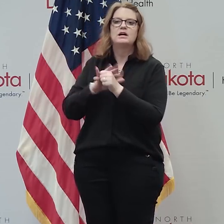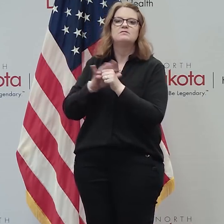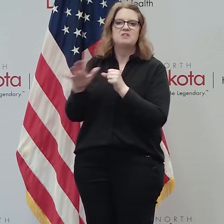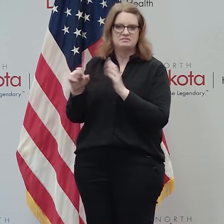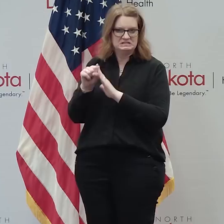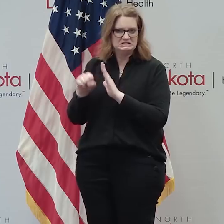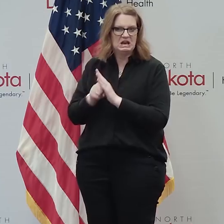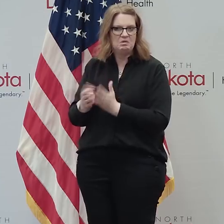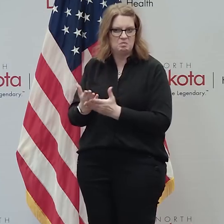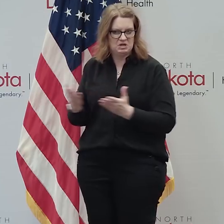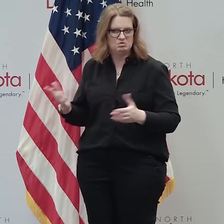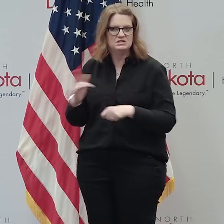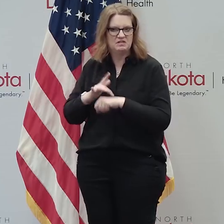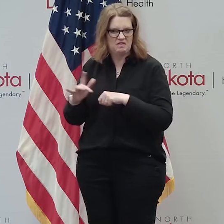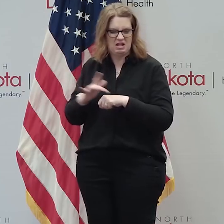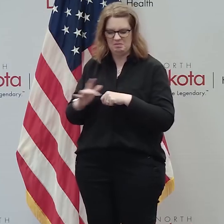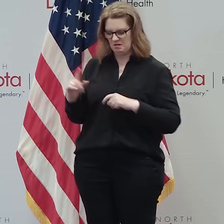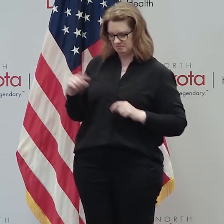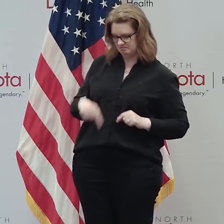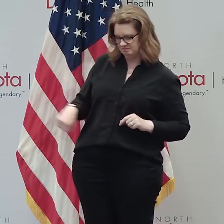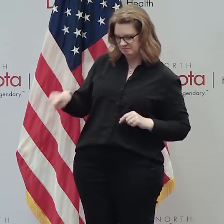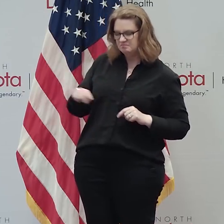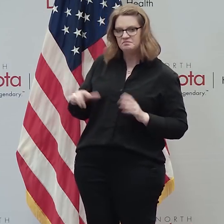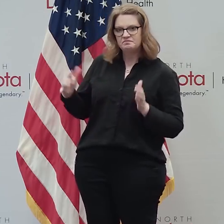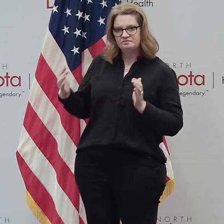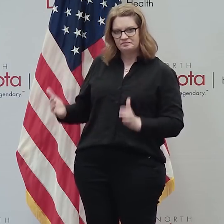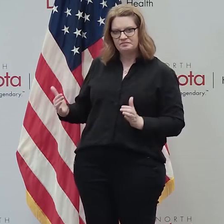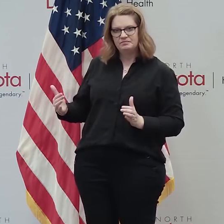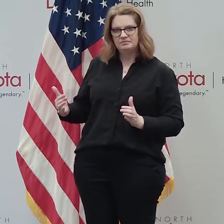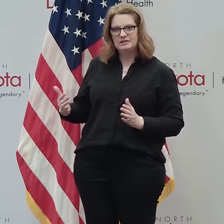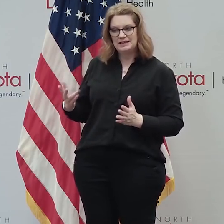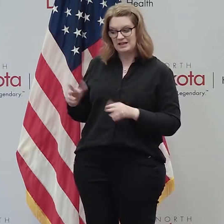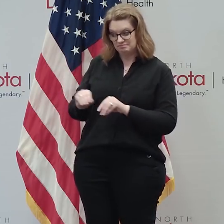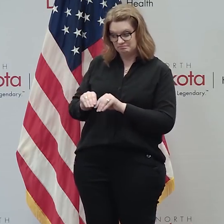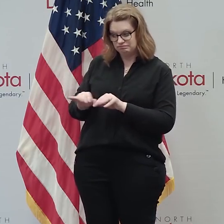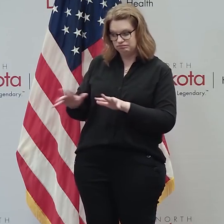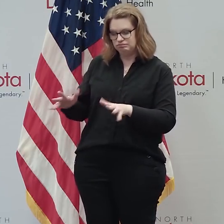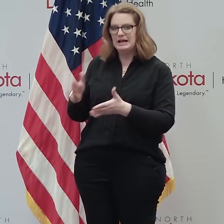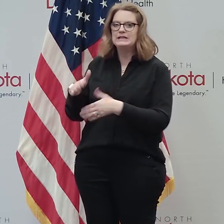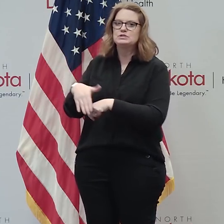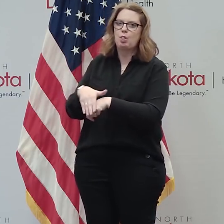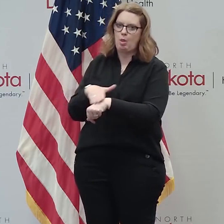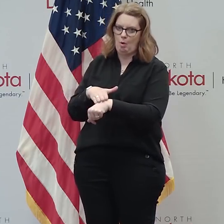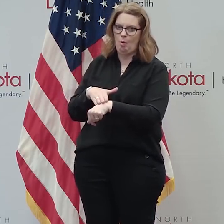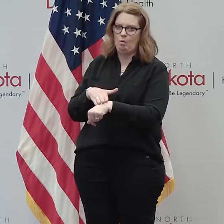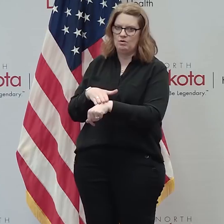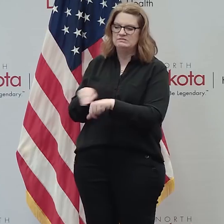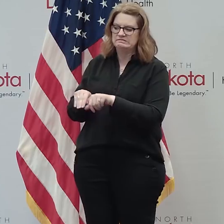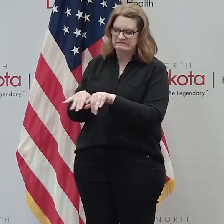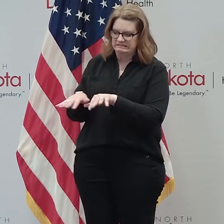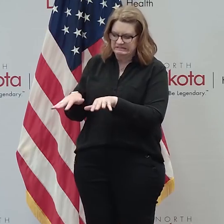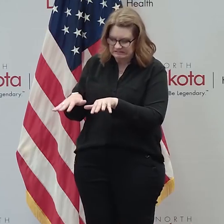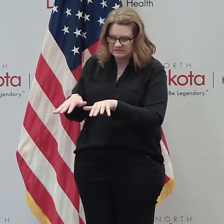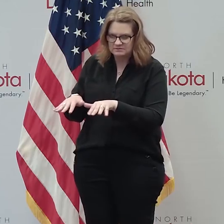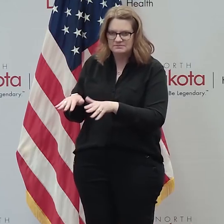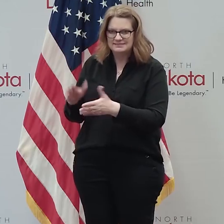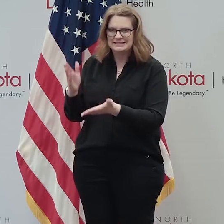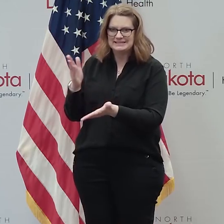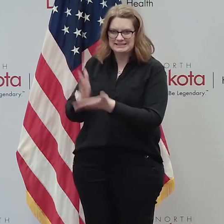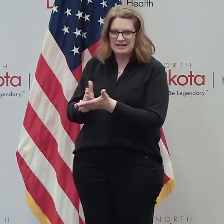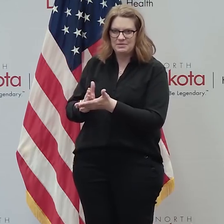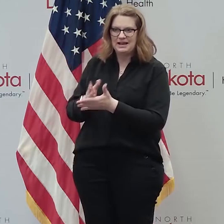resources to try to arrest this and slow the spread of the virus in